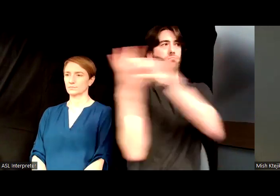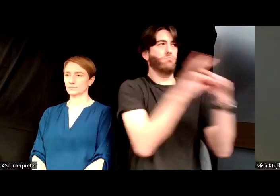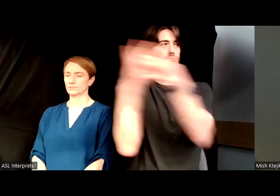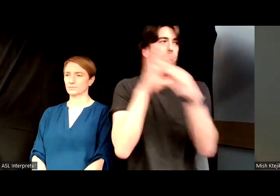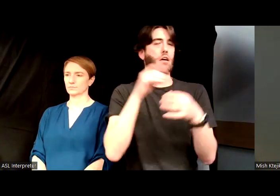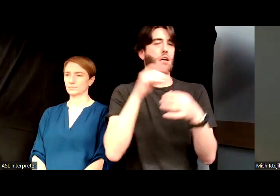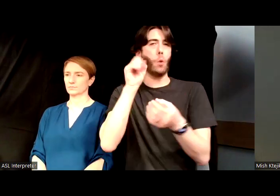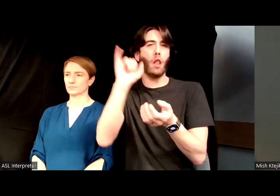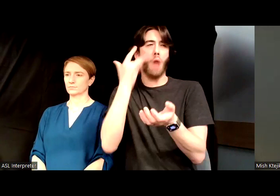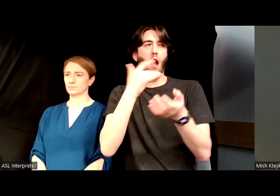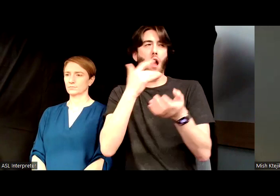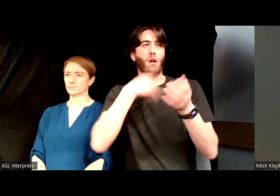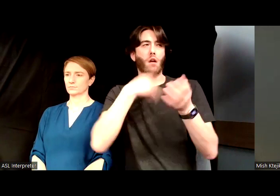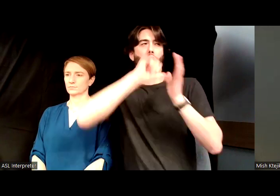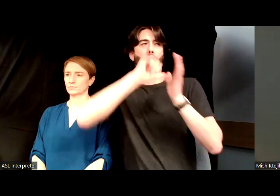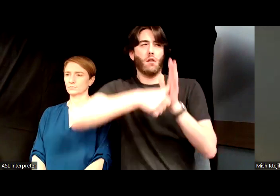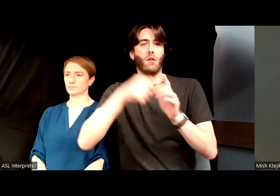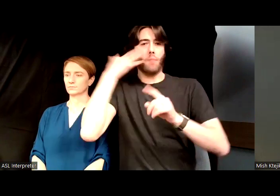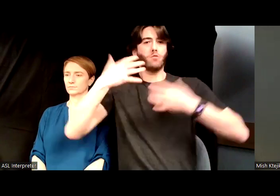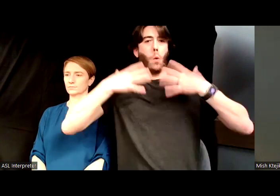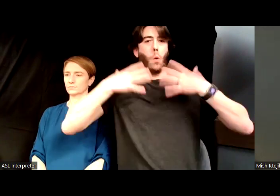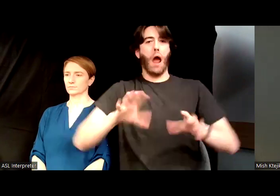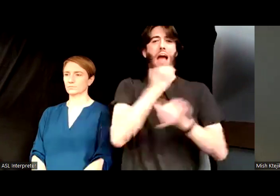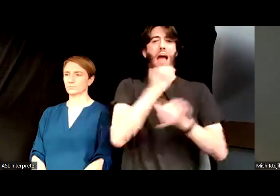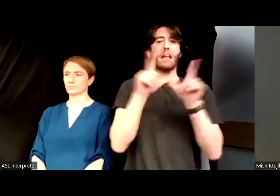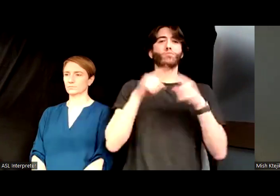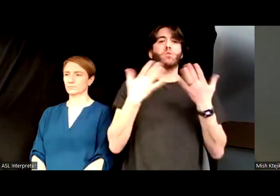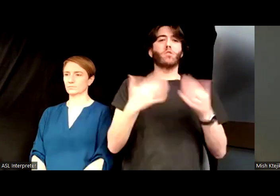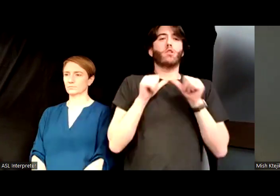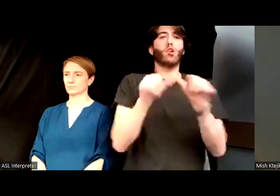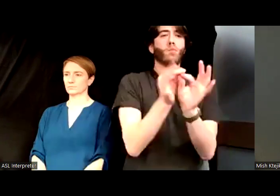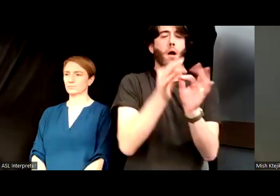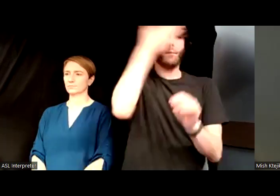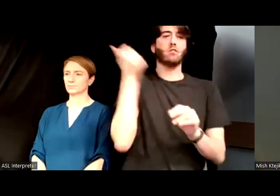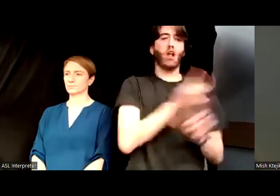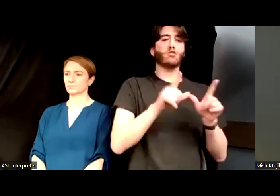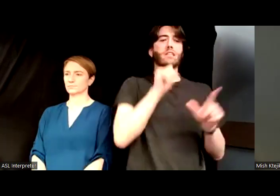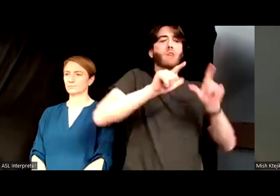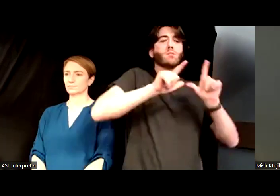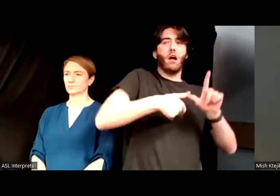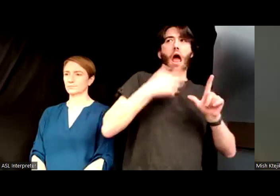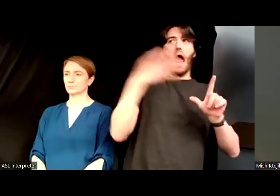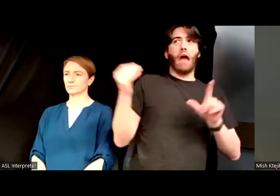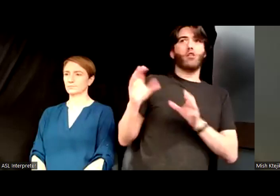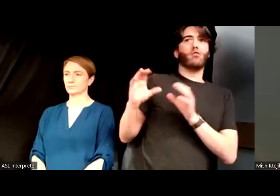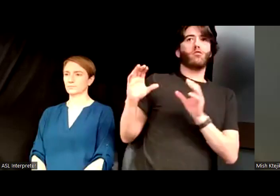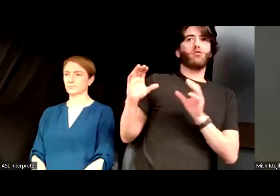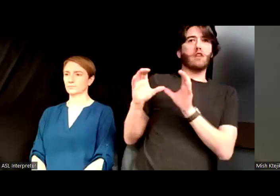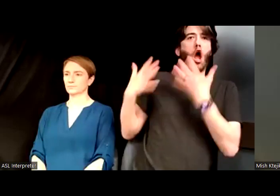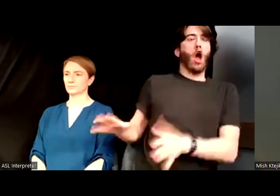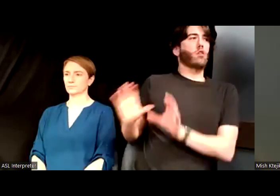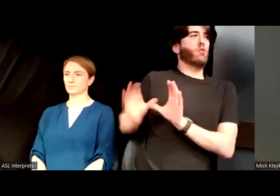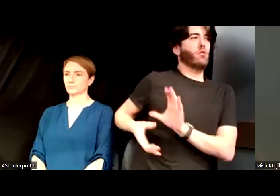certification and licensure at the same time. There needs to be some sort of relationship happening with those two. Because